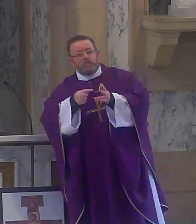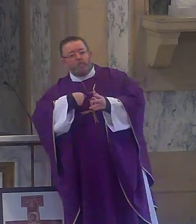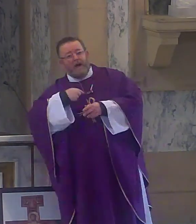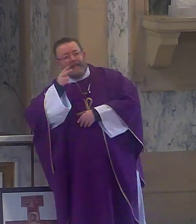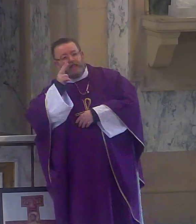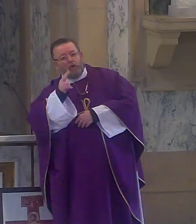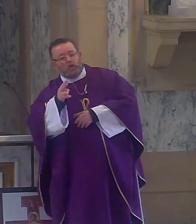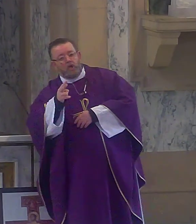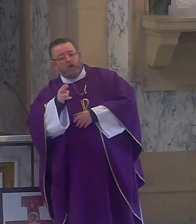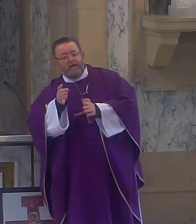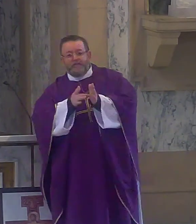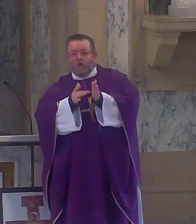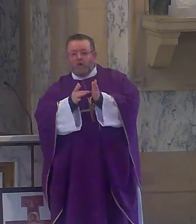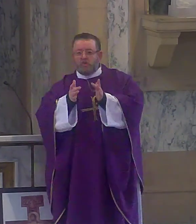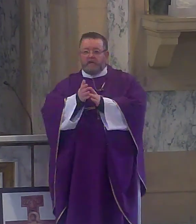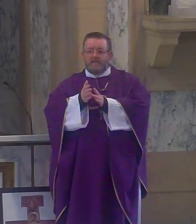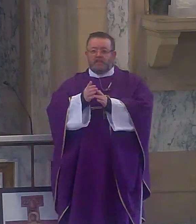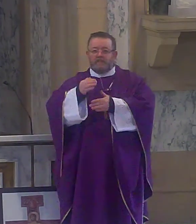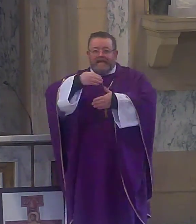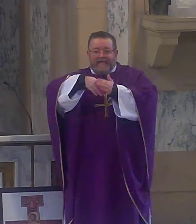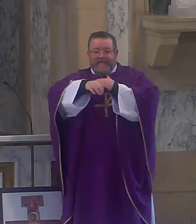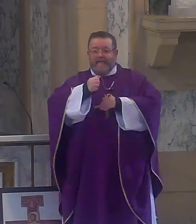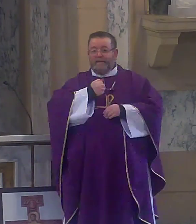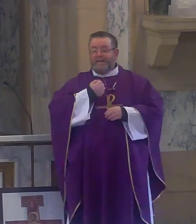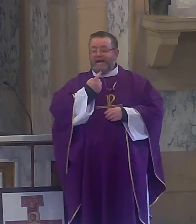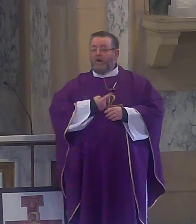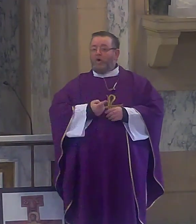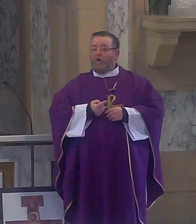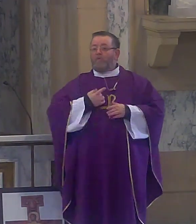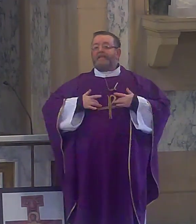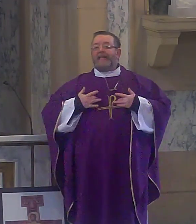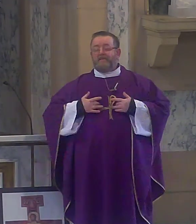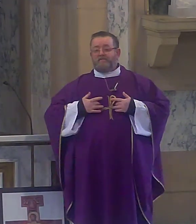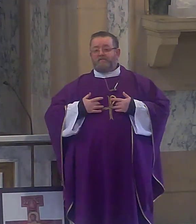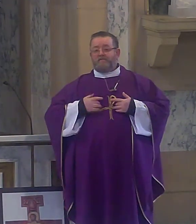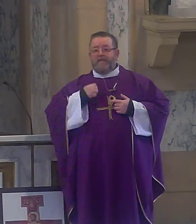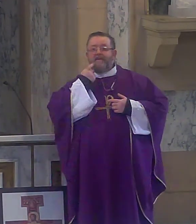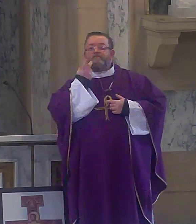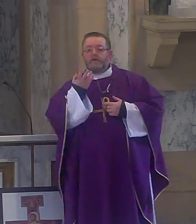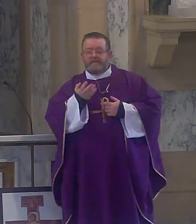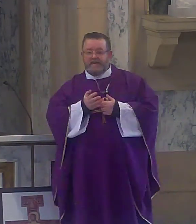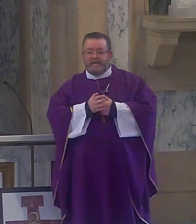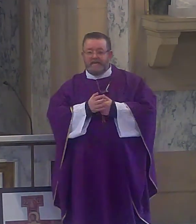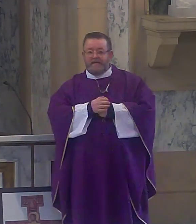do i look for jesus in my own life every day